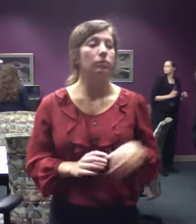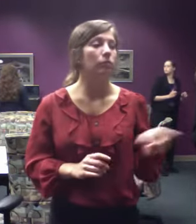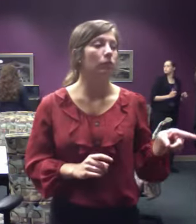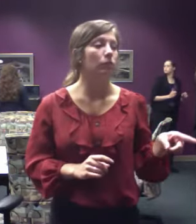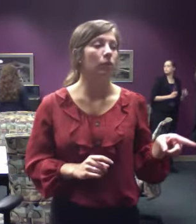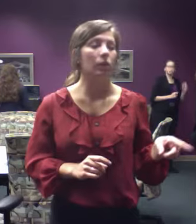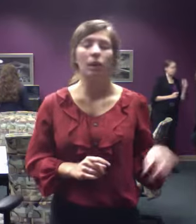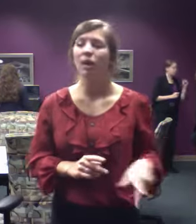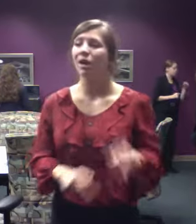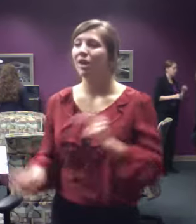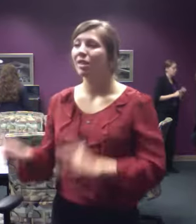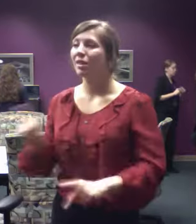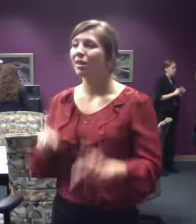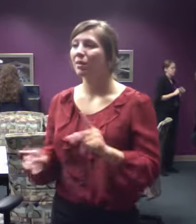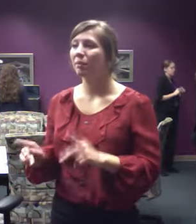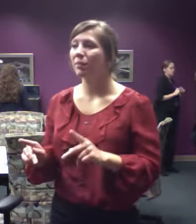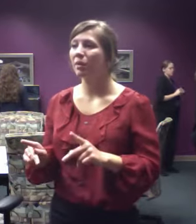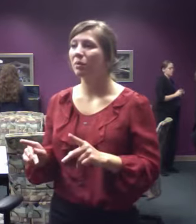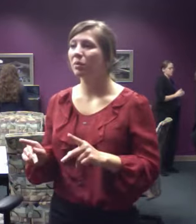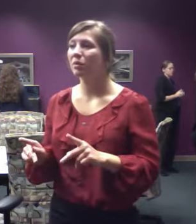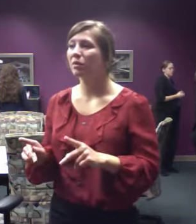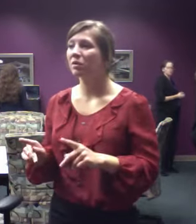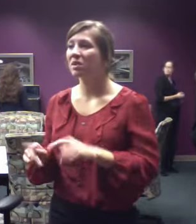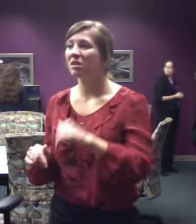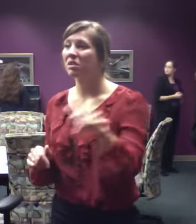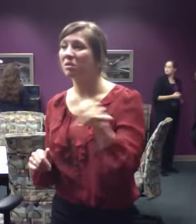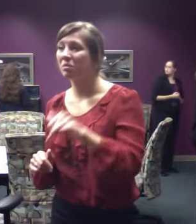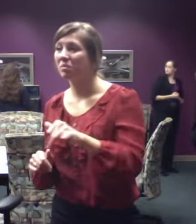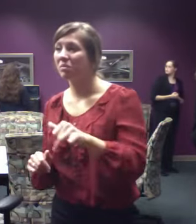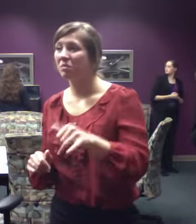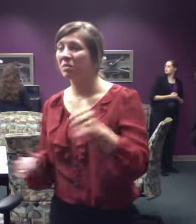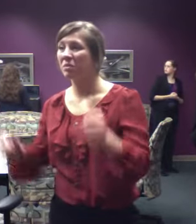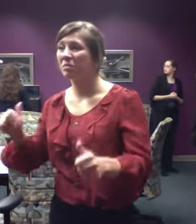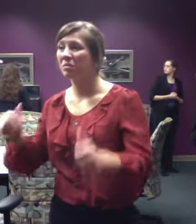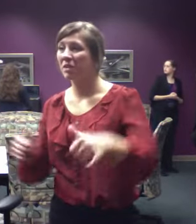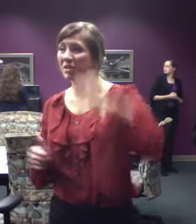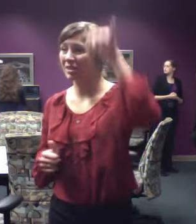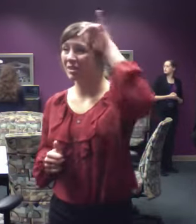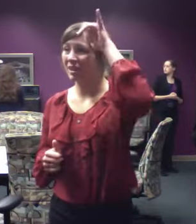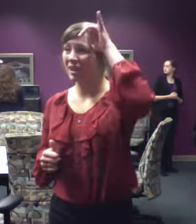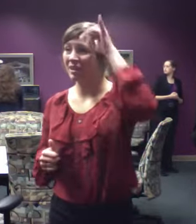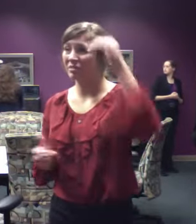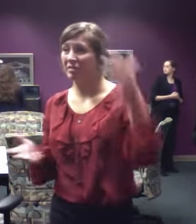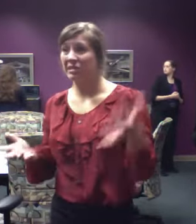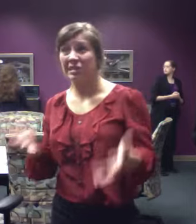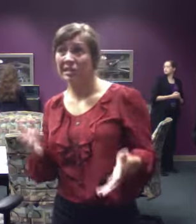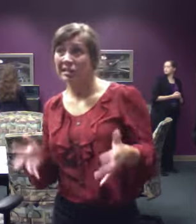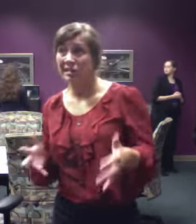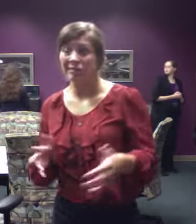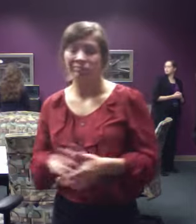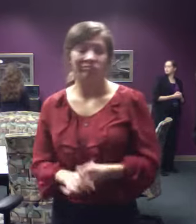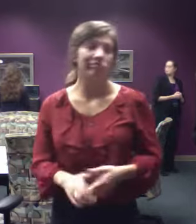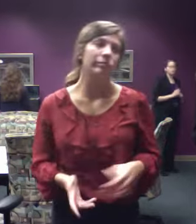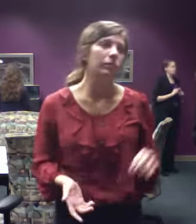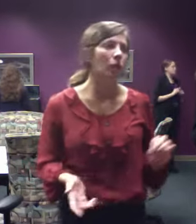You know, there again, depends. The cattle, whether they were milk producing or whether you produced them from meat. Most cattle at this time were used